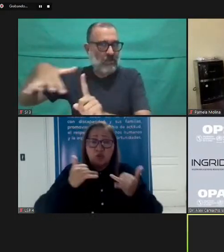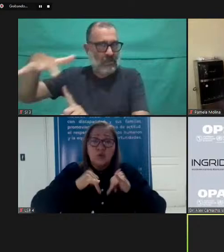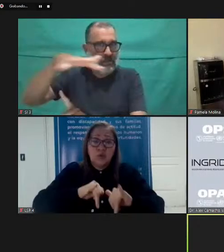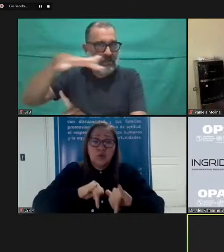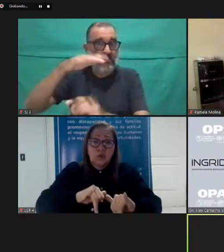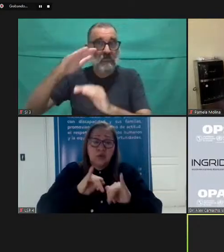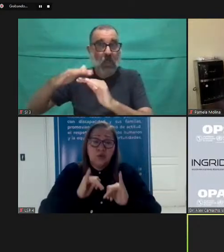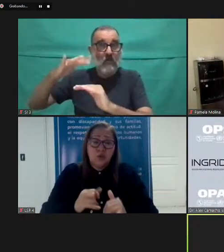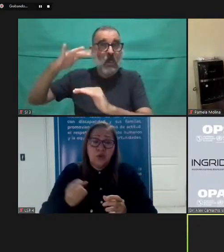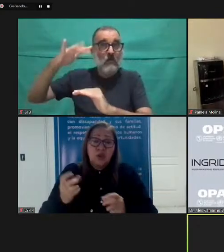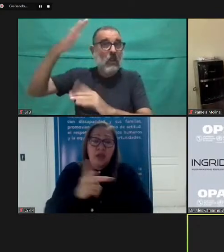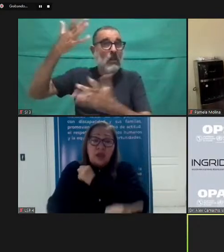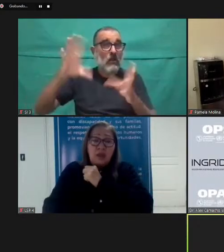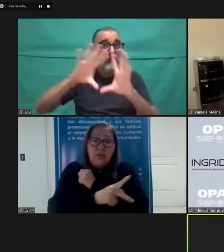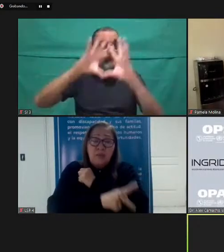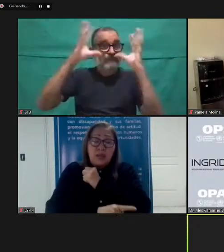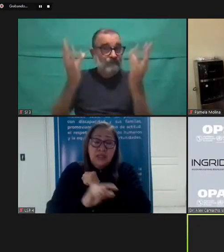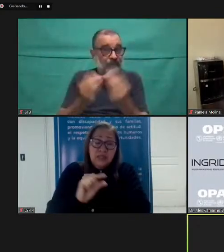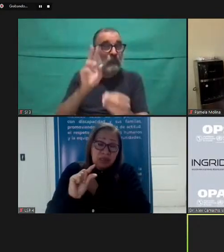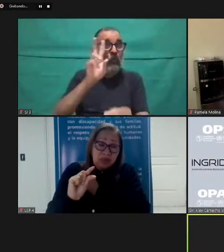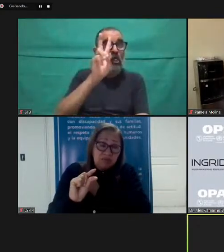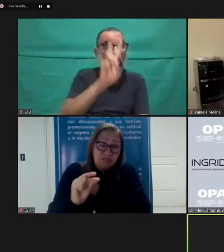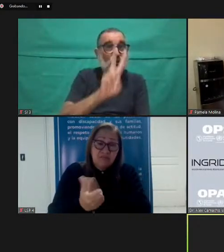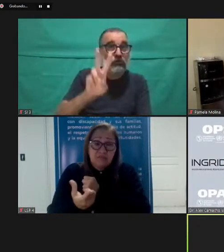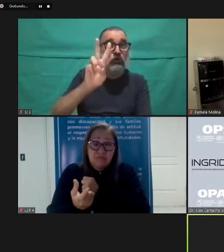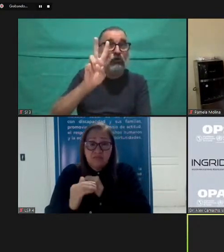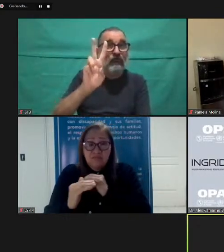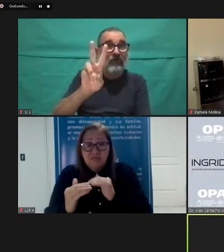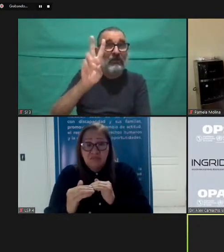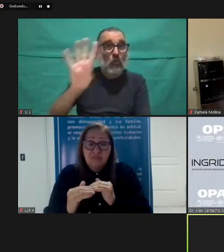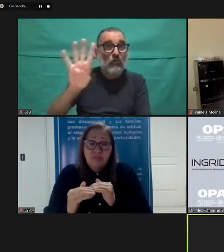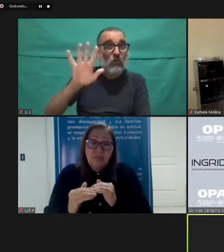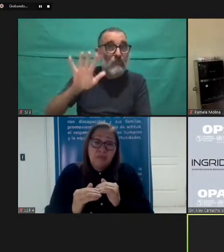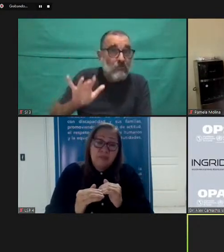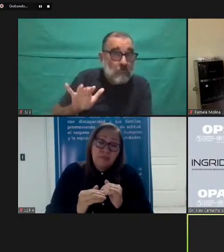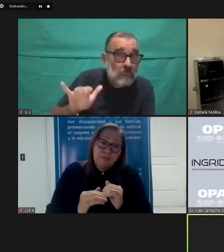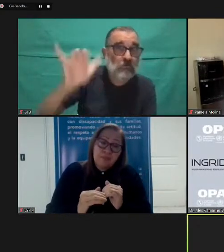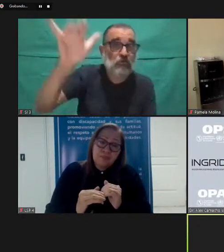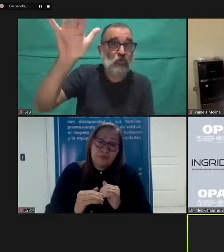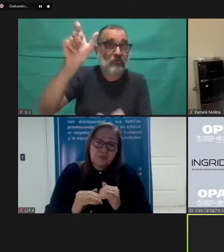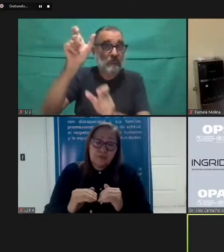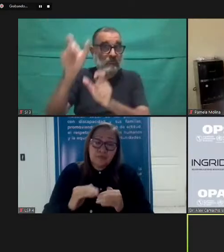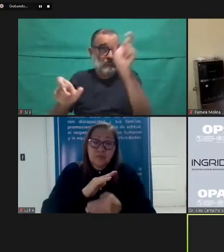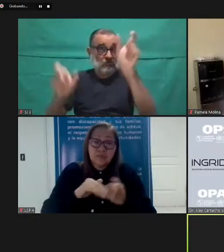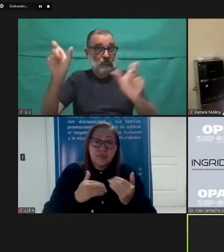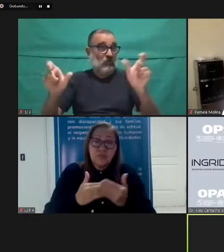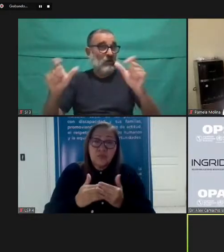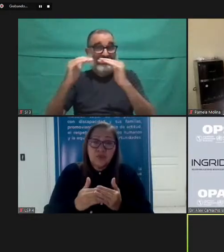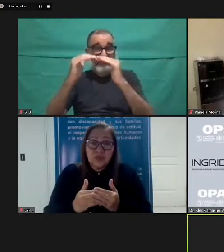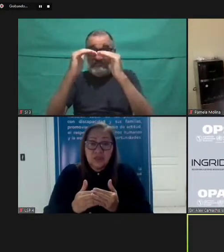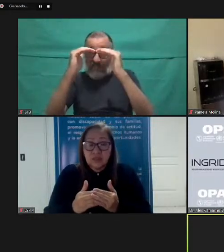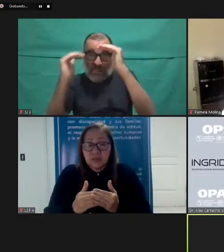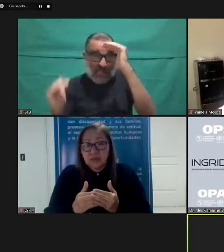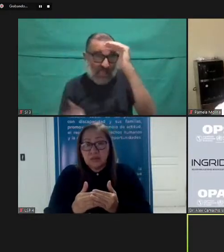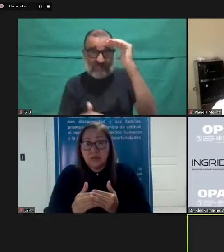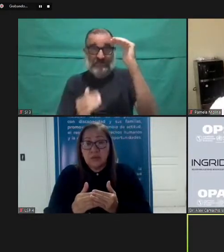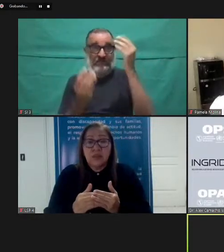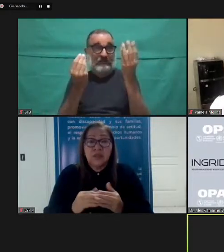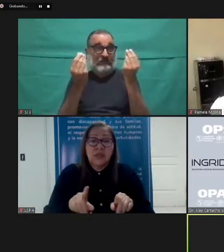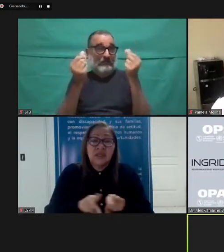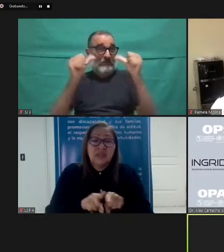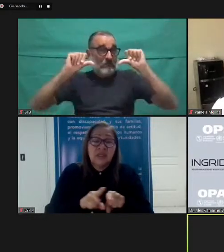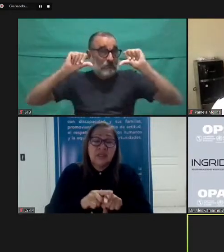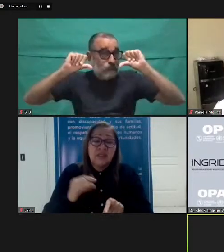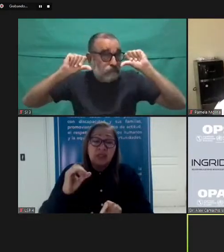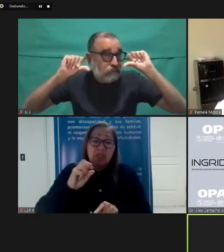75 percent came from middle-income countries the imf also had an intervention and they